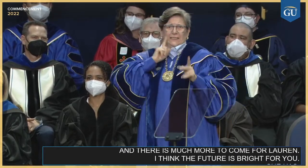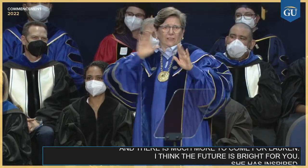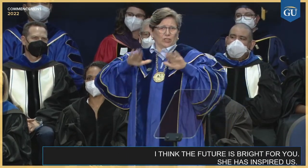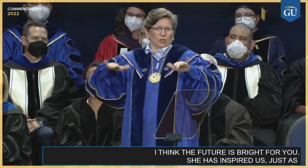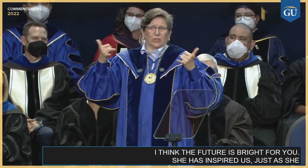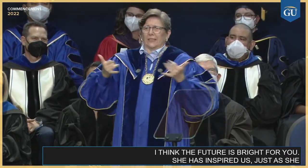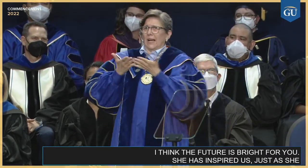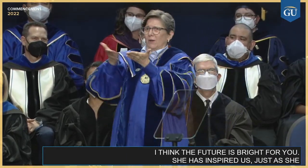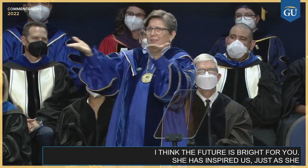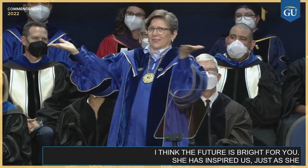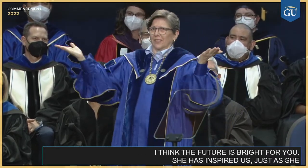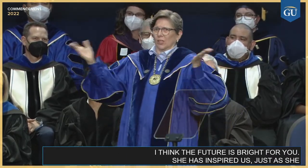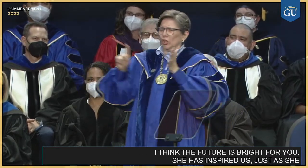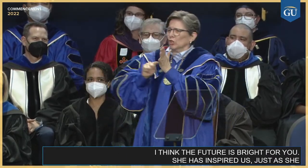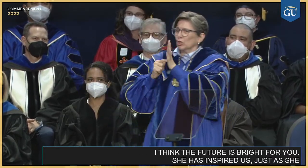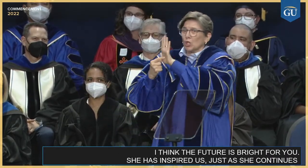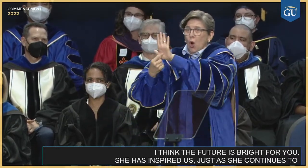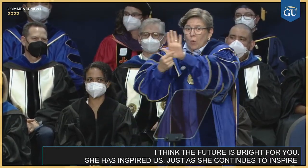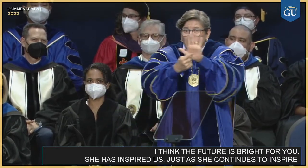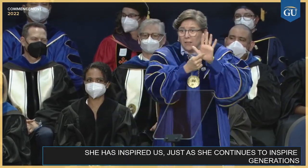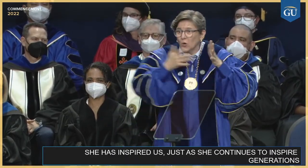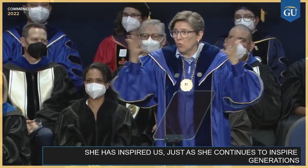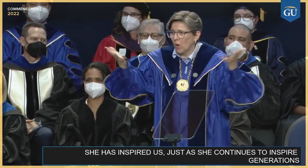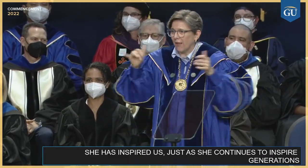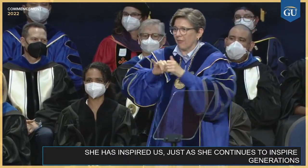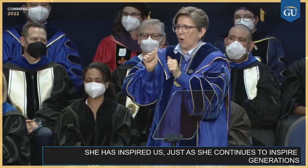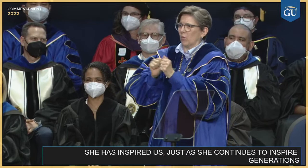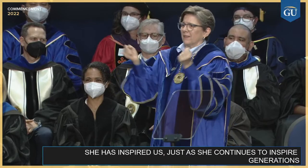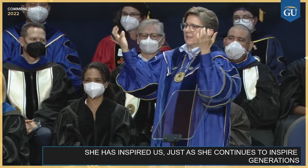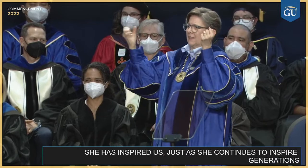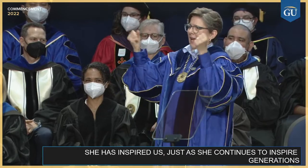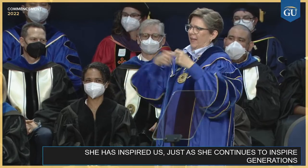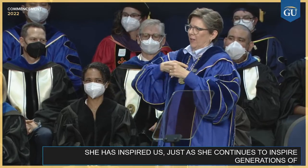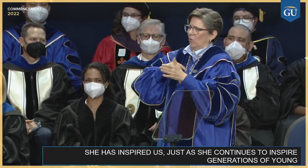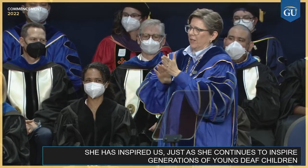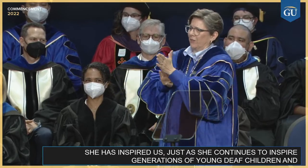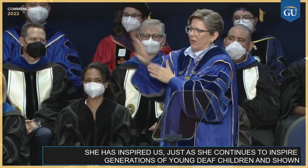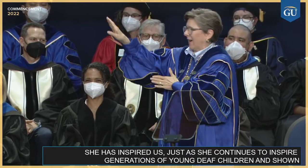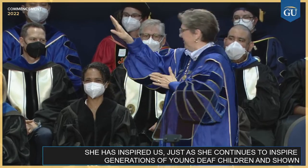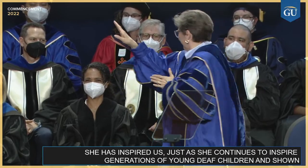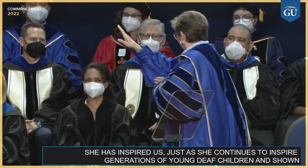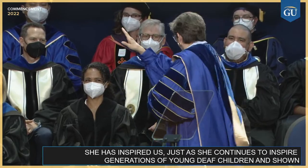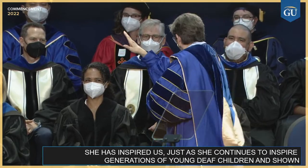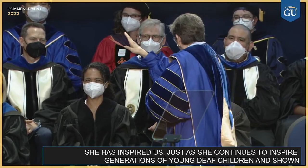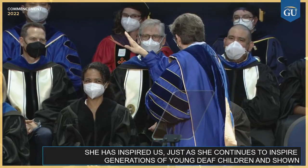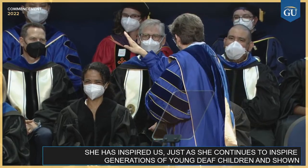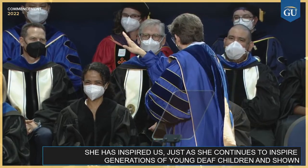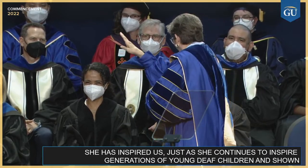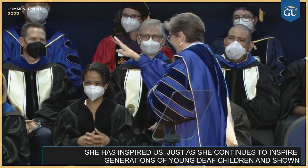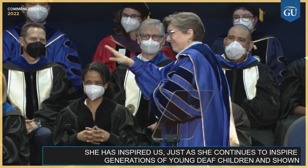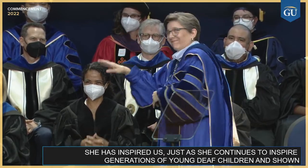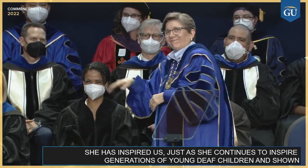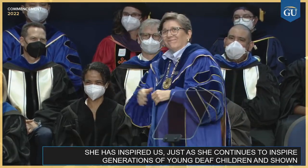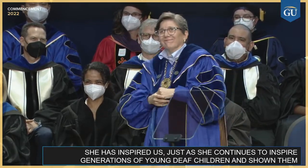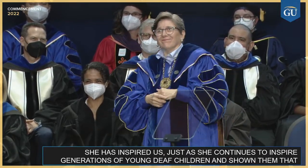inspire generations of young deaf children and students, and shown them that with signing, we thrive.